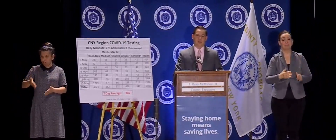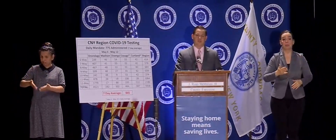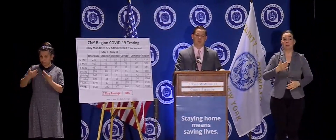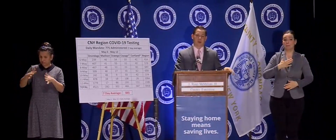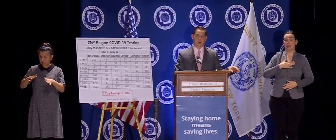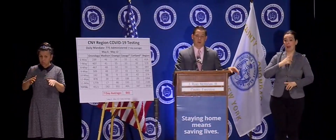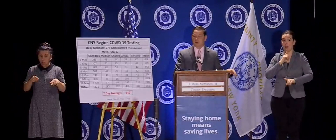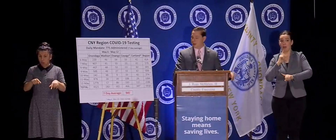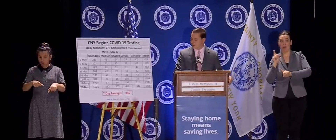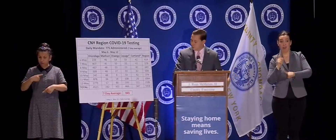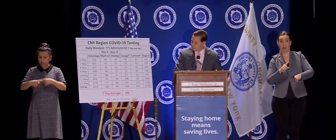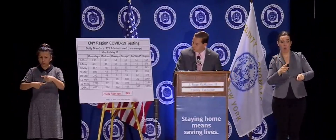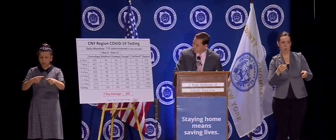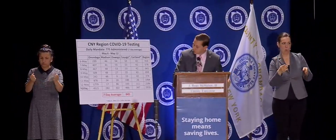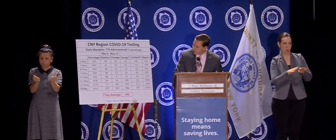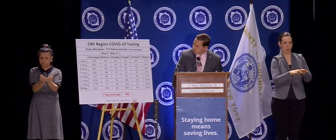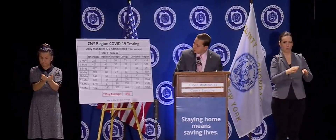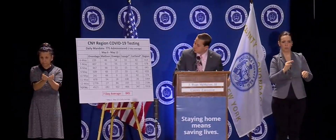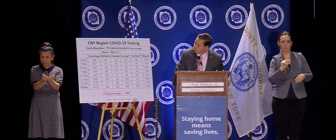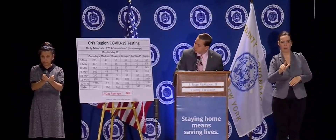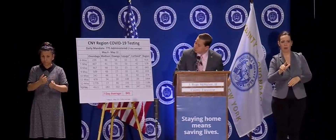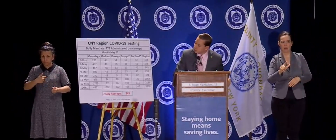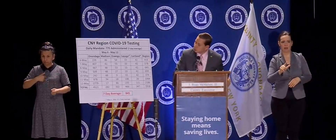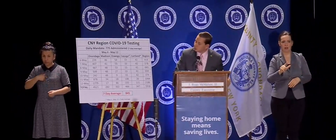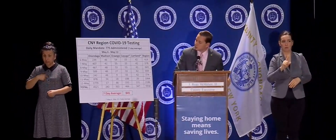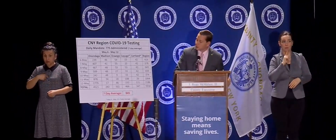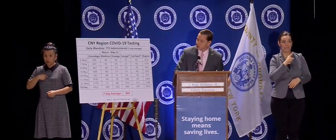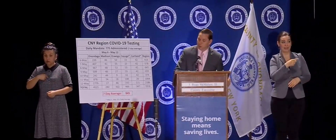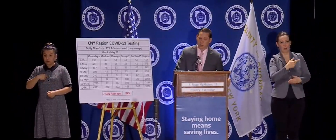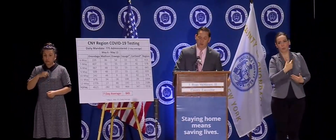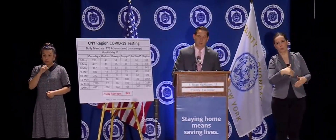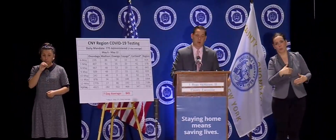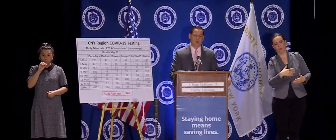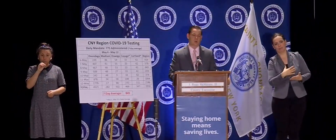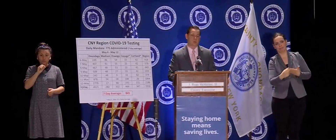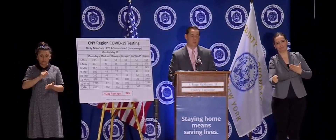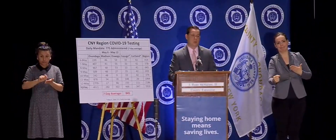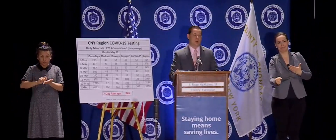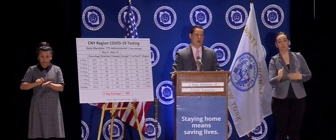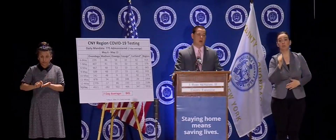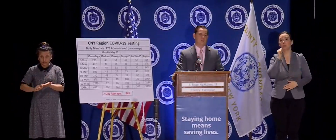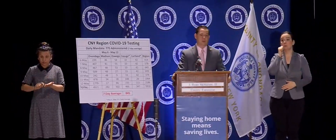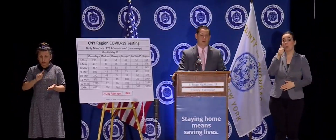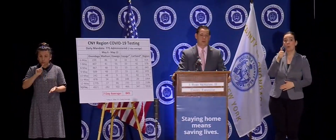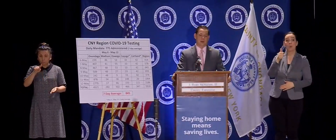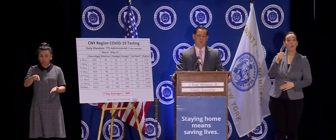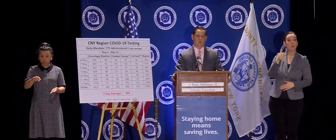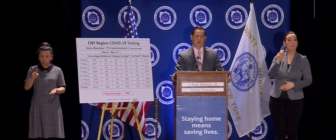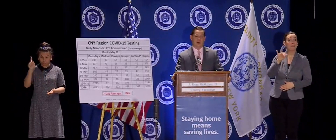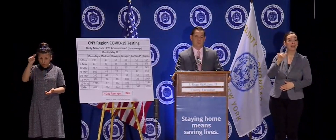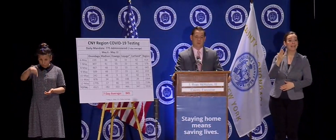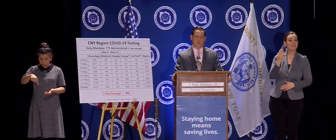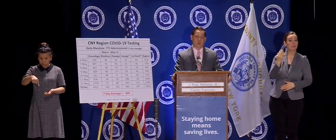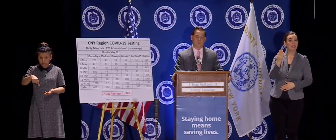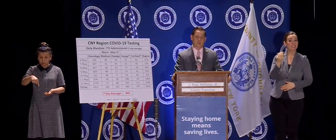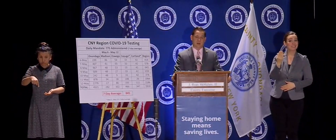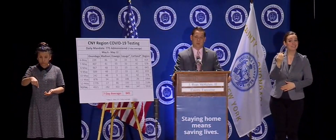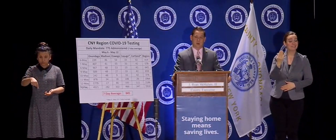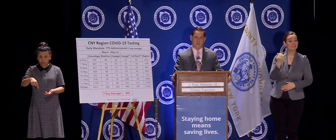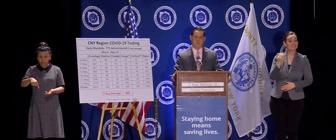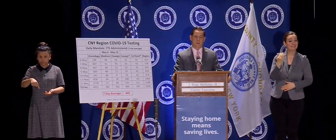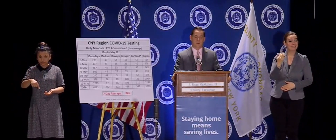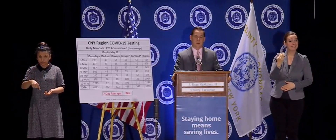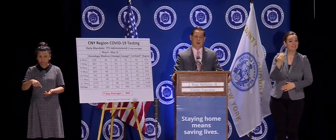now expired as of, what's today, the 12th? It expires tomorrow. Certainly that would allow some